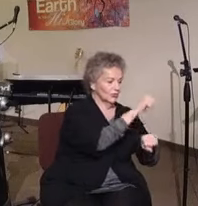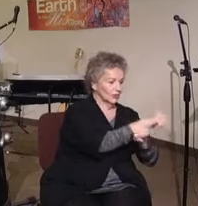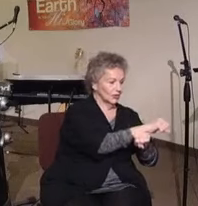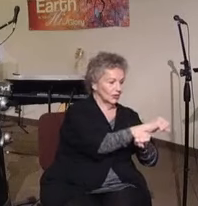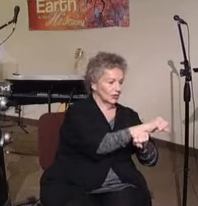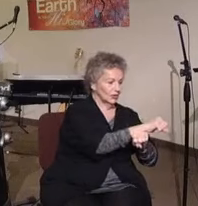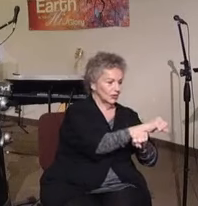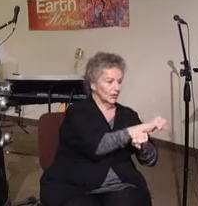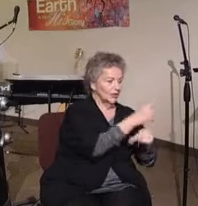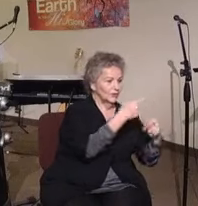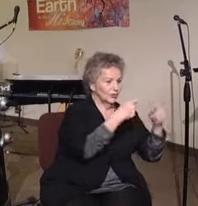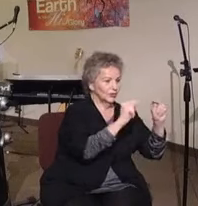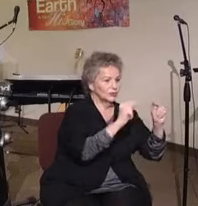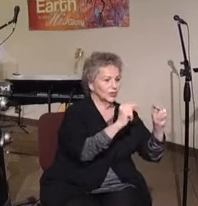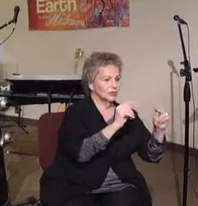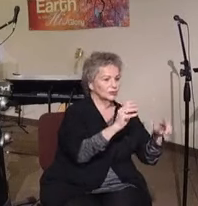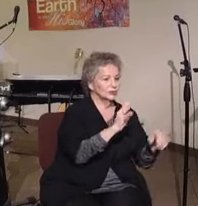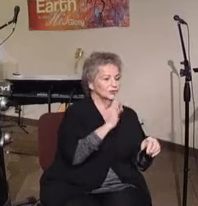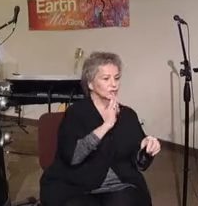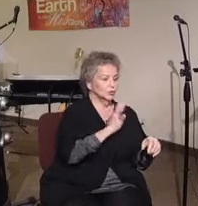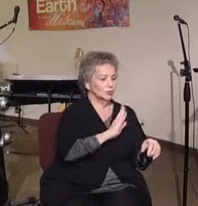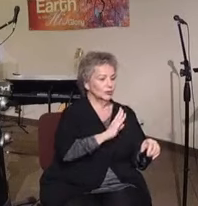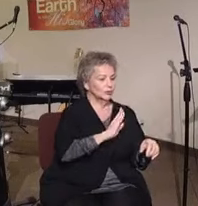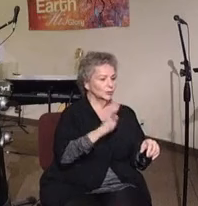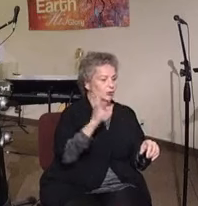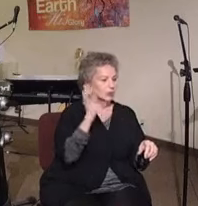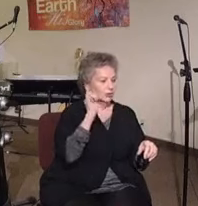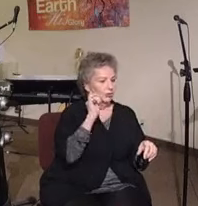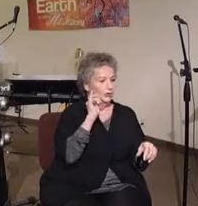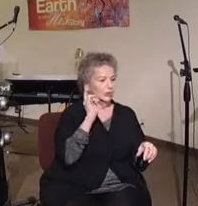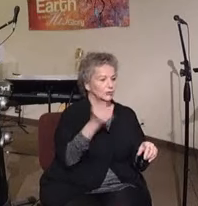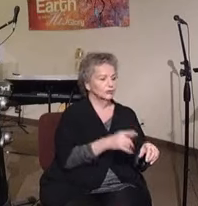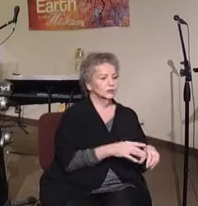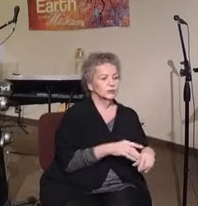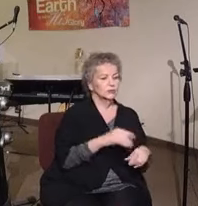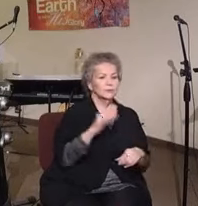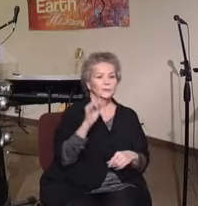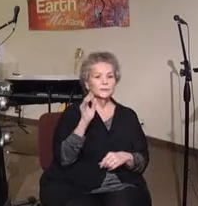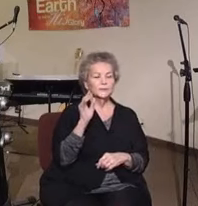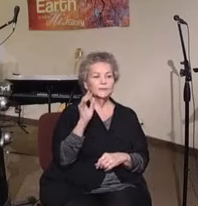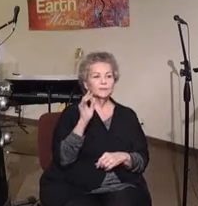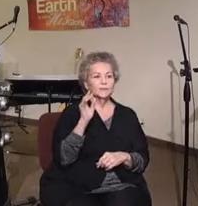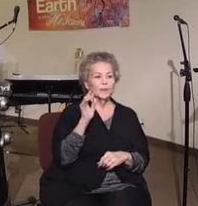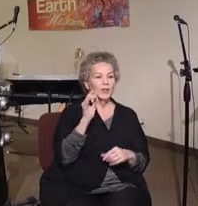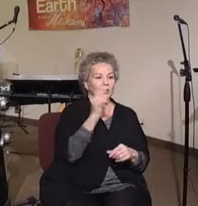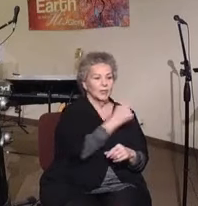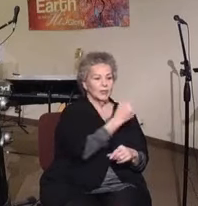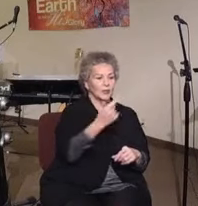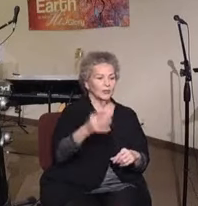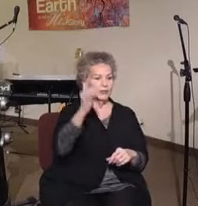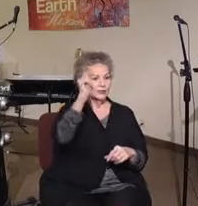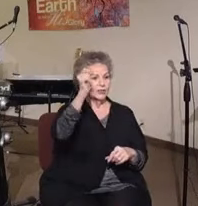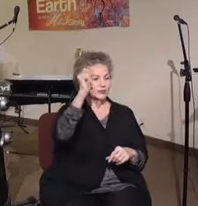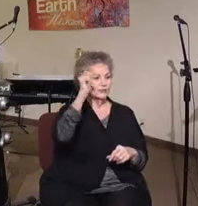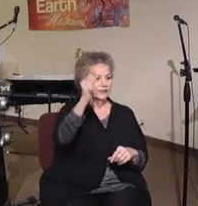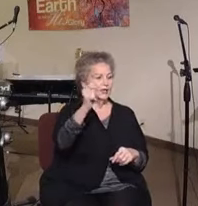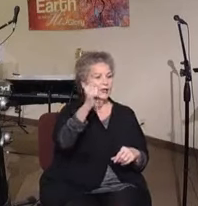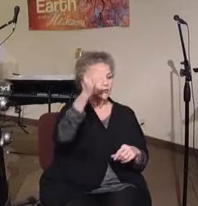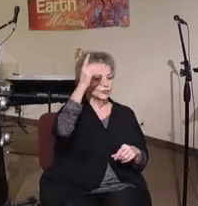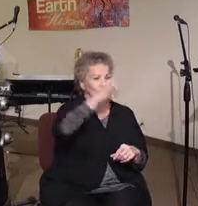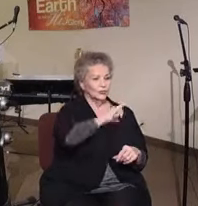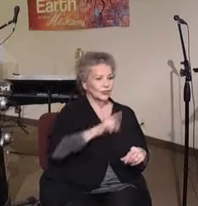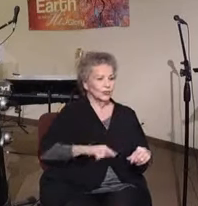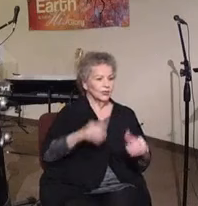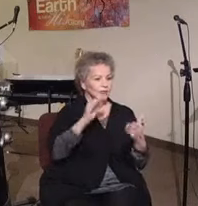ear. By courageous confession, by the word of their testimony. Can anybody testify here that the Lord has forgiven you of